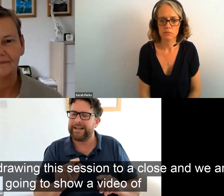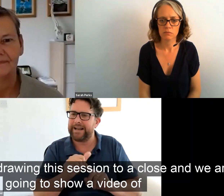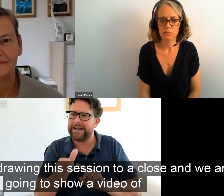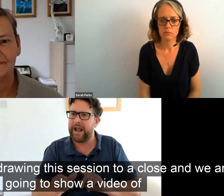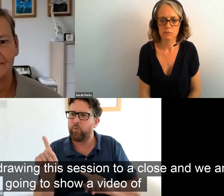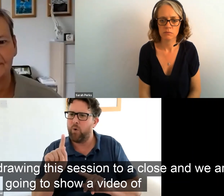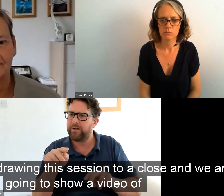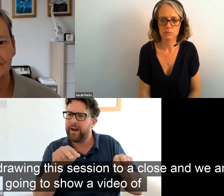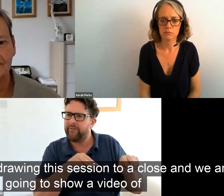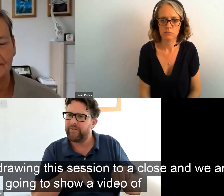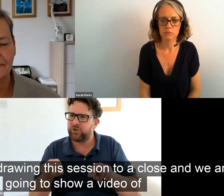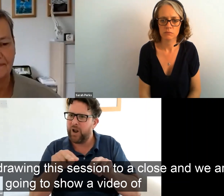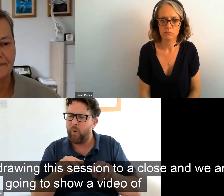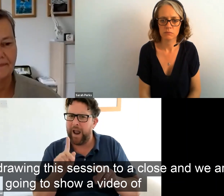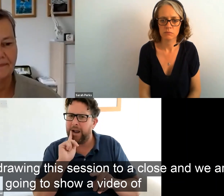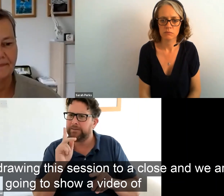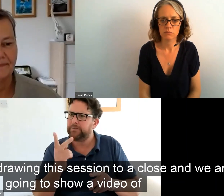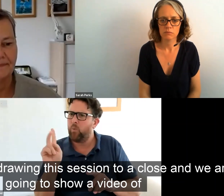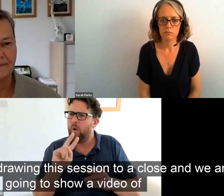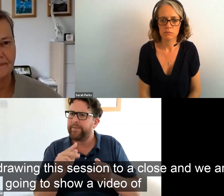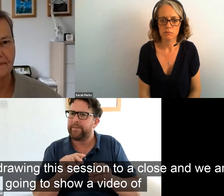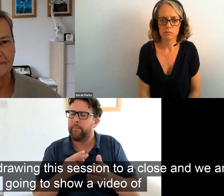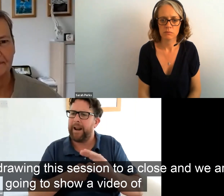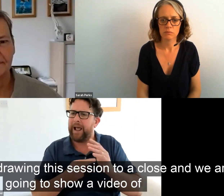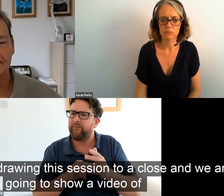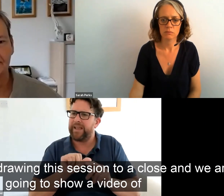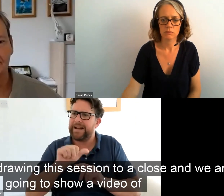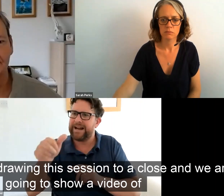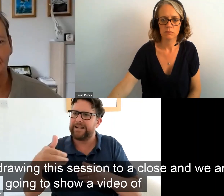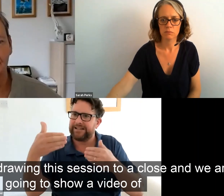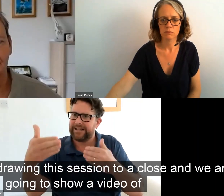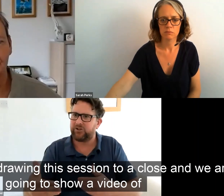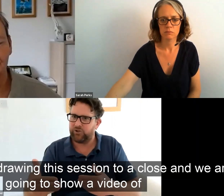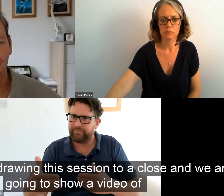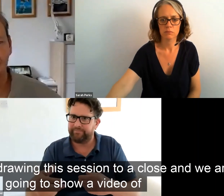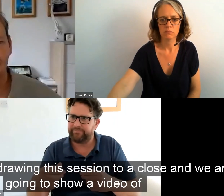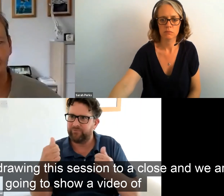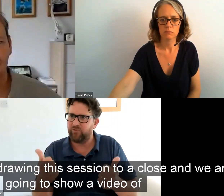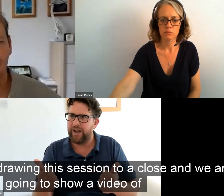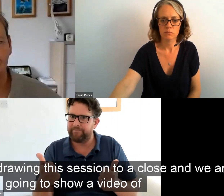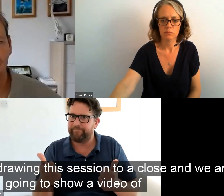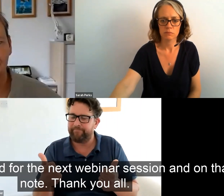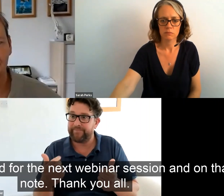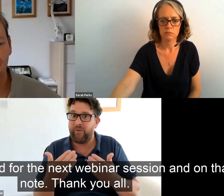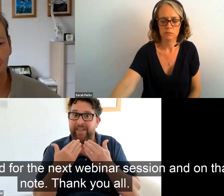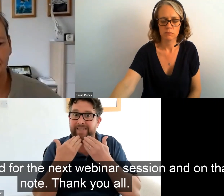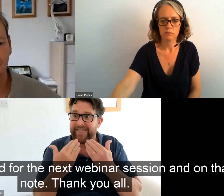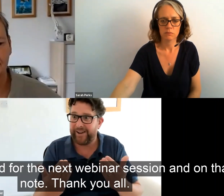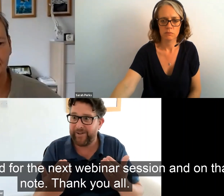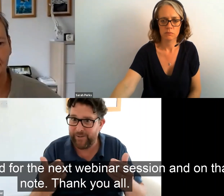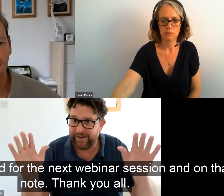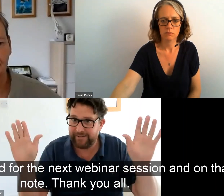now drawing this session to a close, and we're now going to show a video of what is